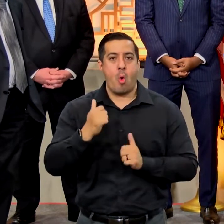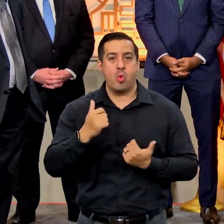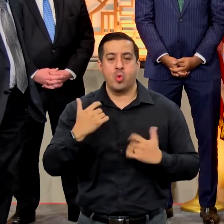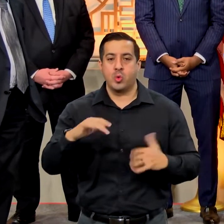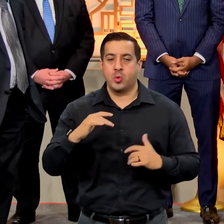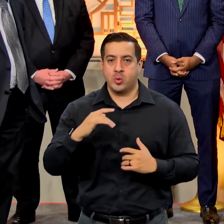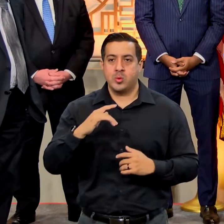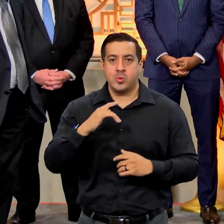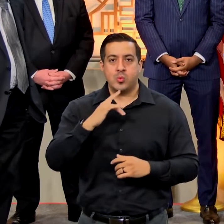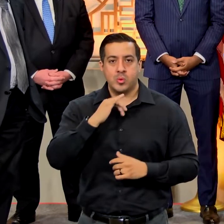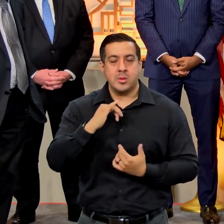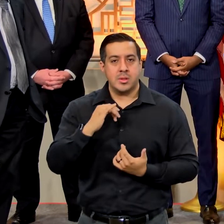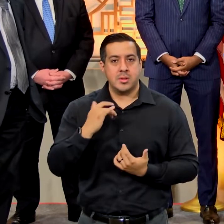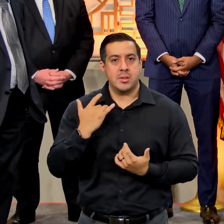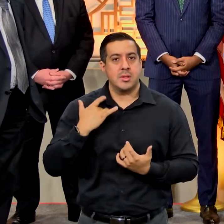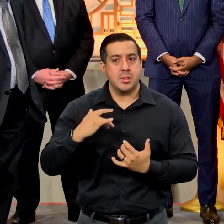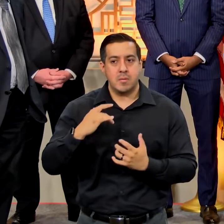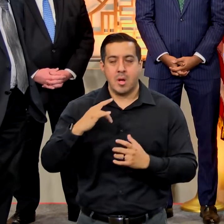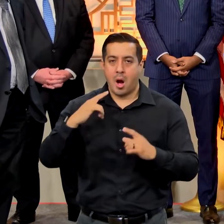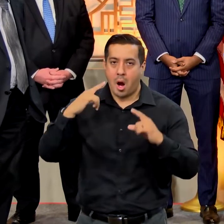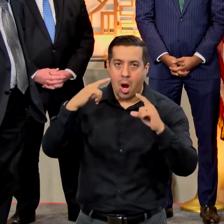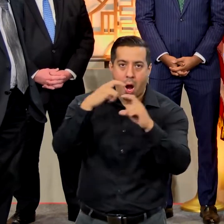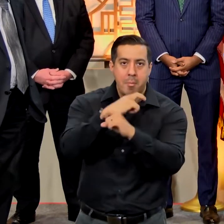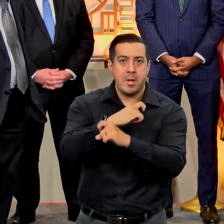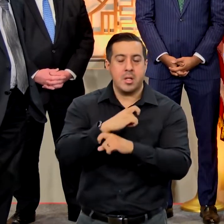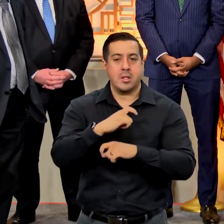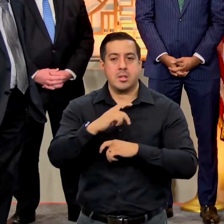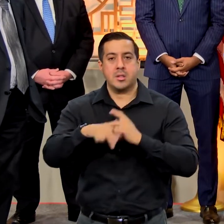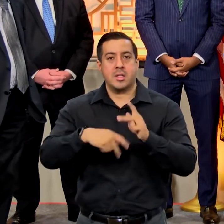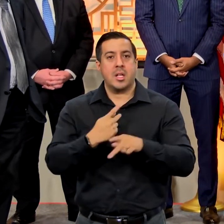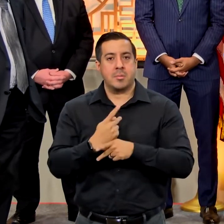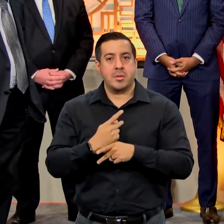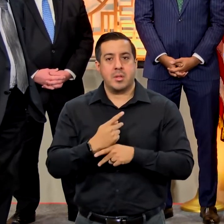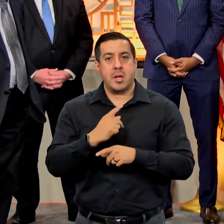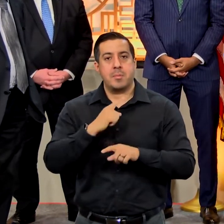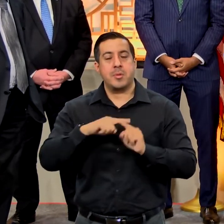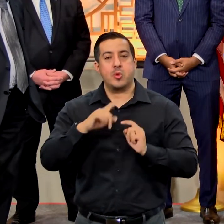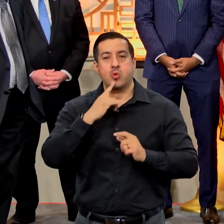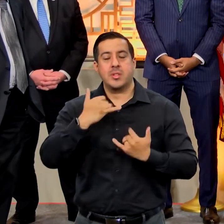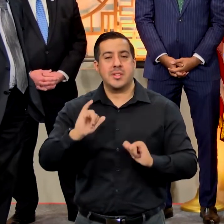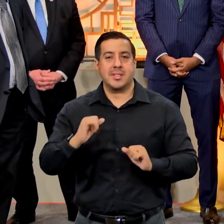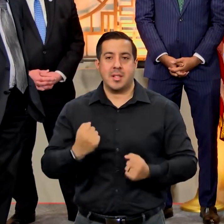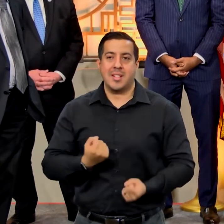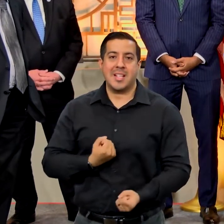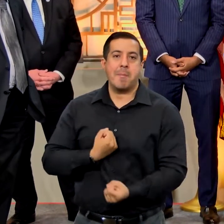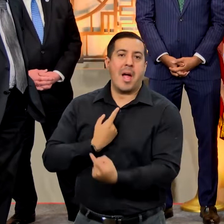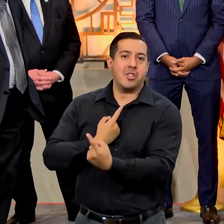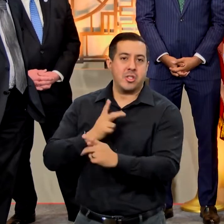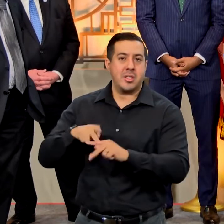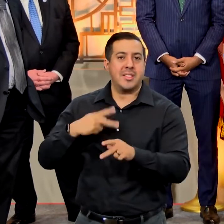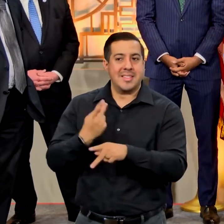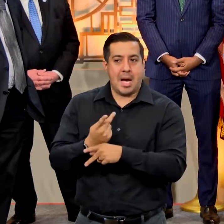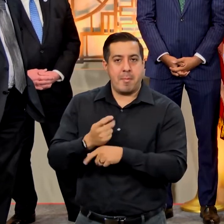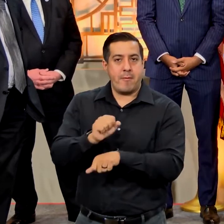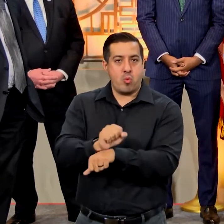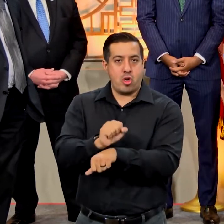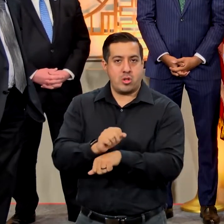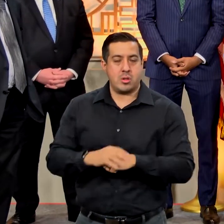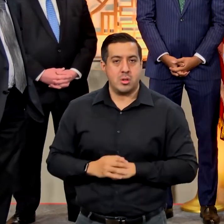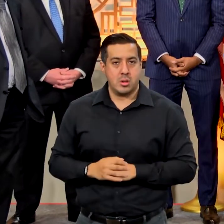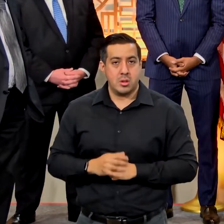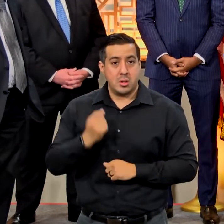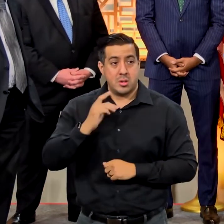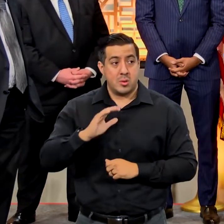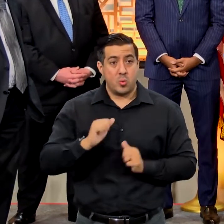delicate, most complicated, but most compassionate piece of the work. If not for